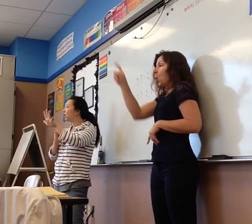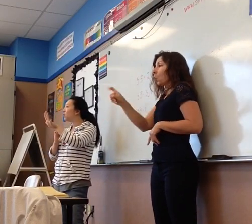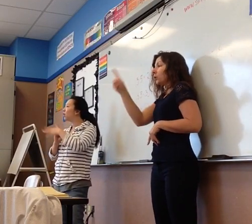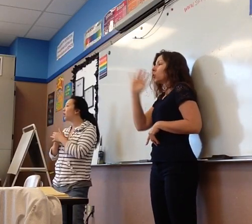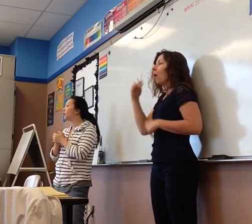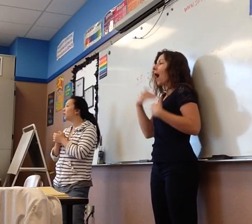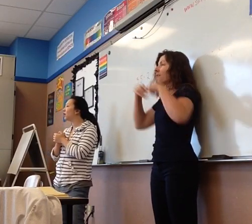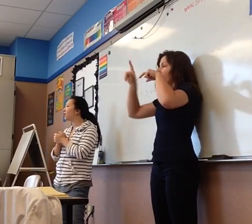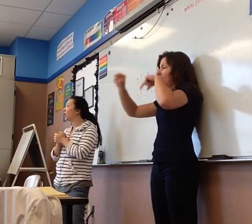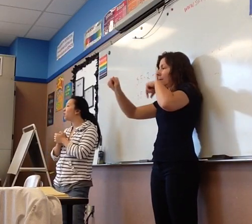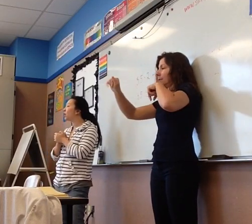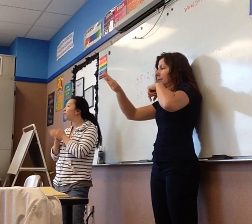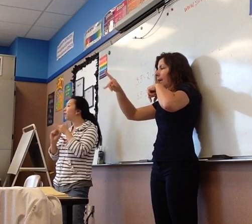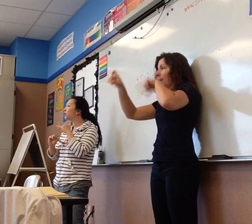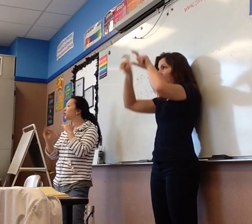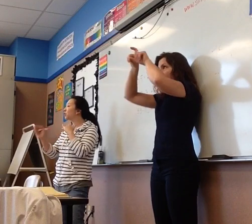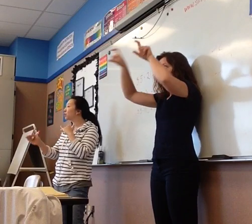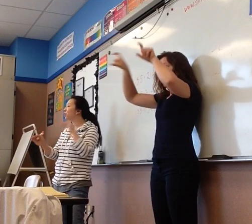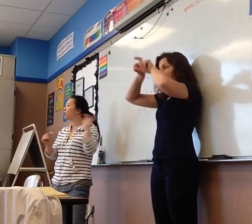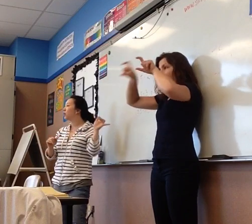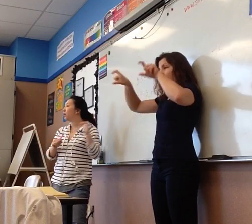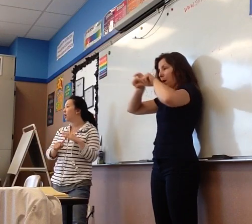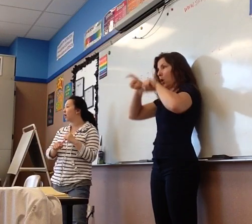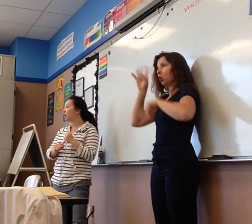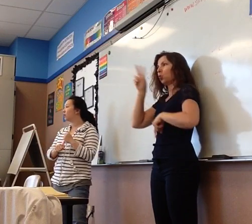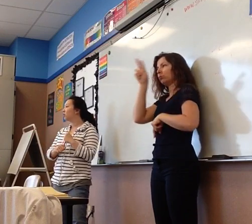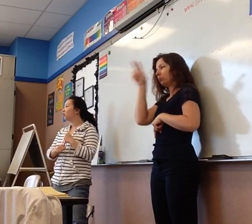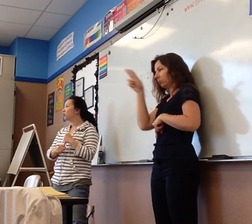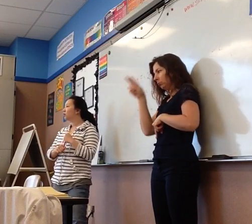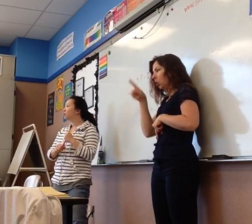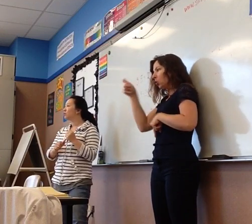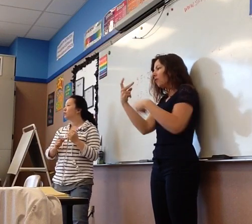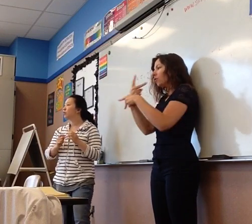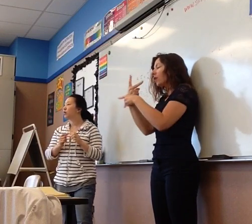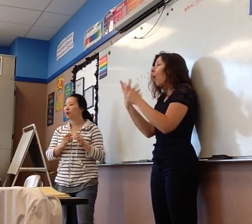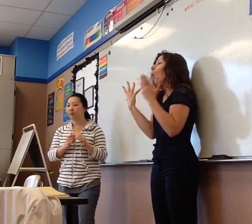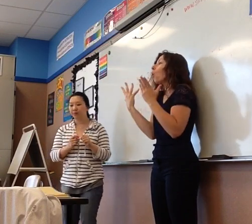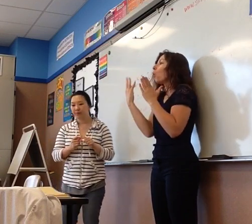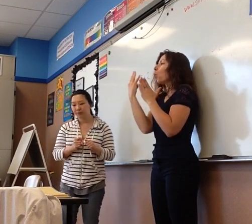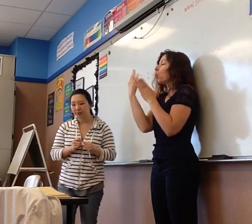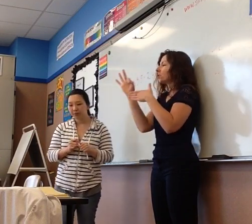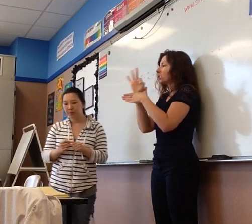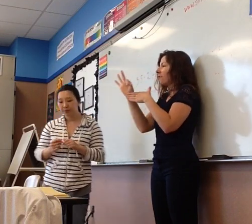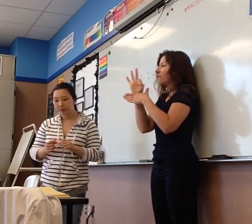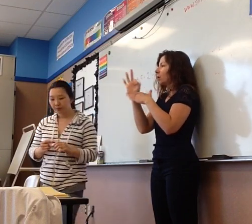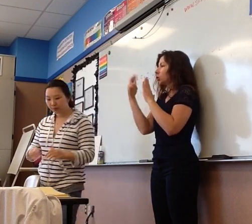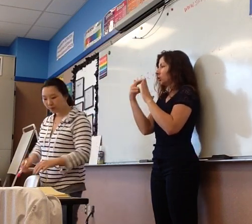read the table and identify what function rule would apply. Okay.